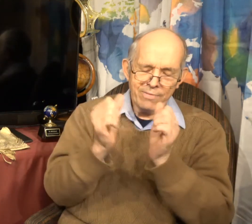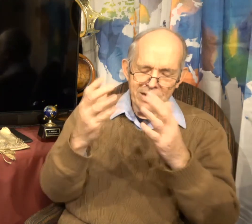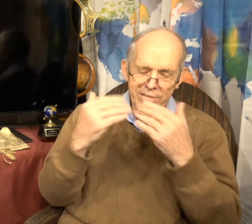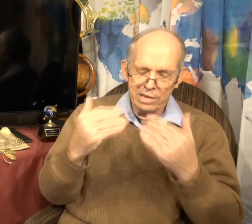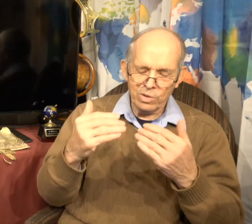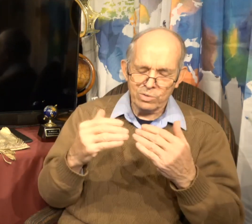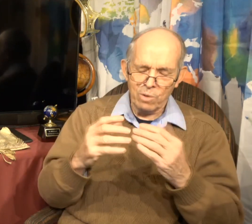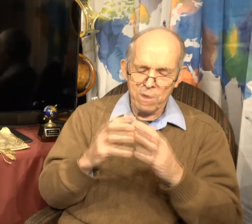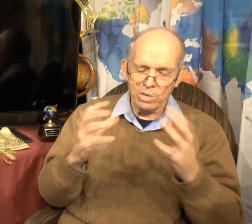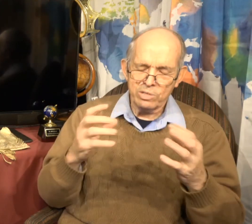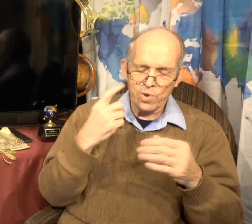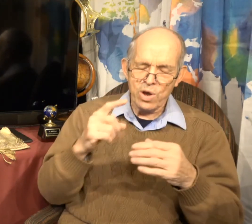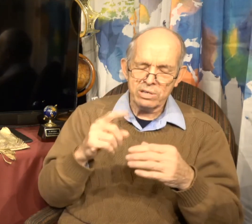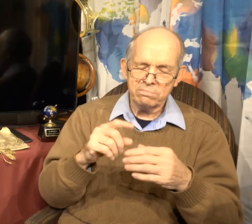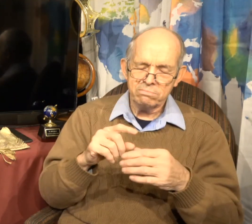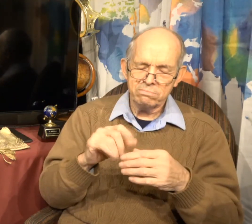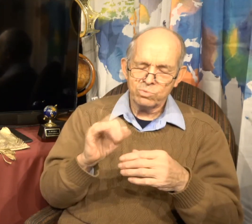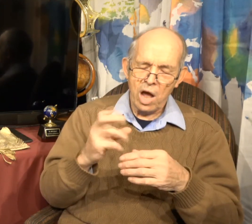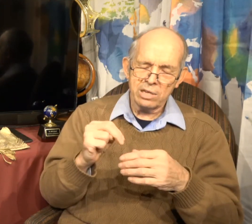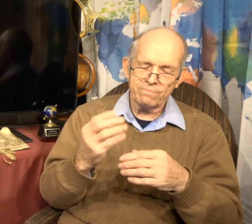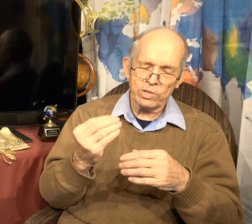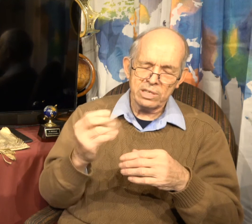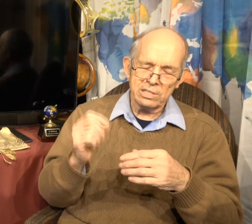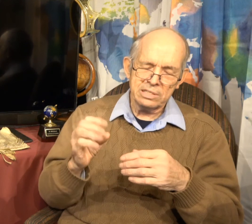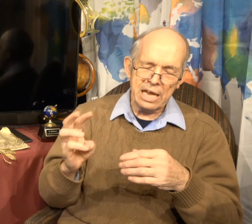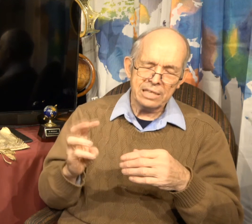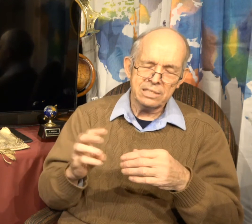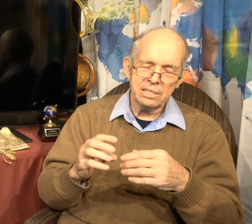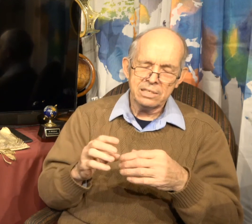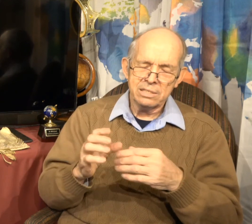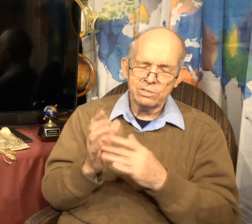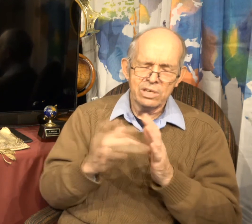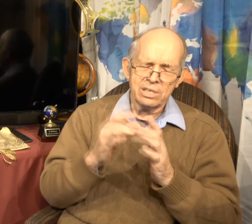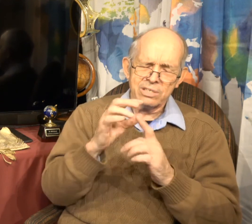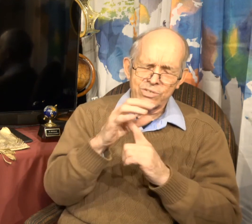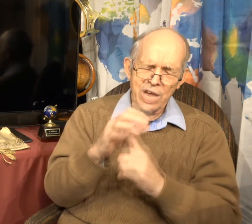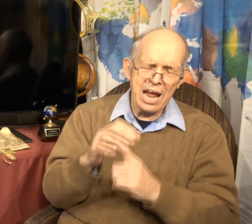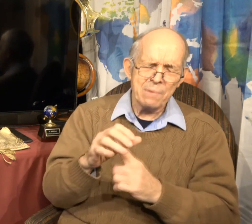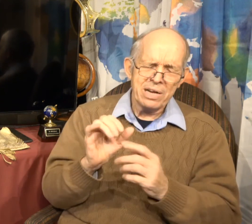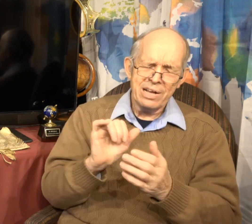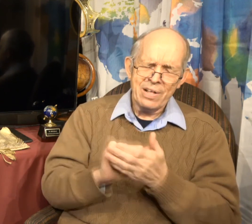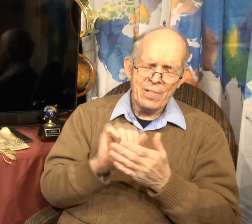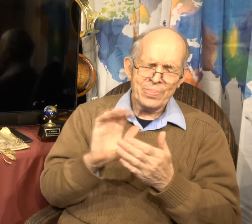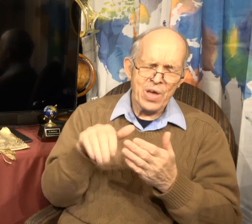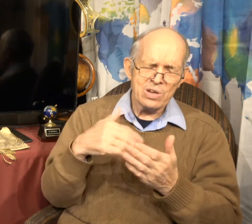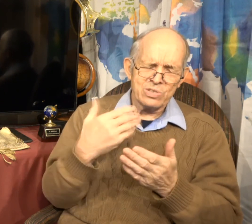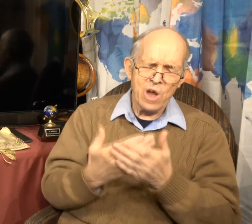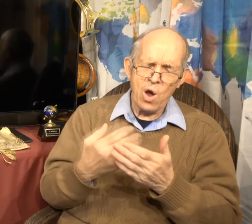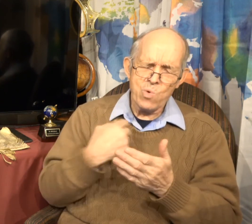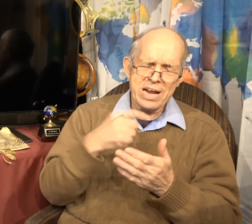Father, thank you so much, Spirit. John 15 says, Jesus, Jam. That's all we